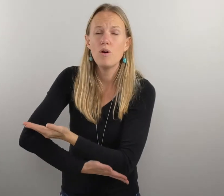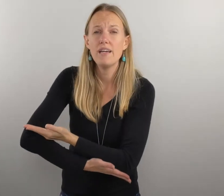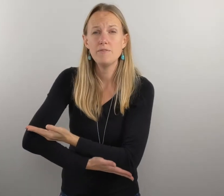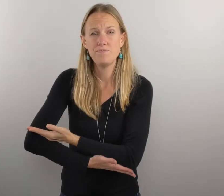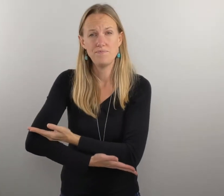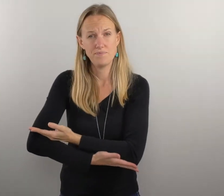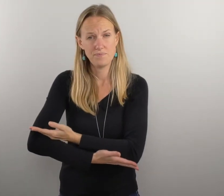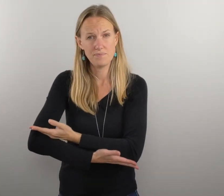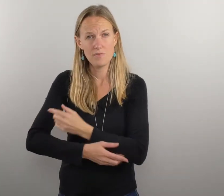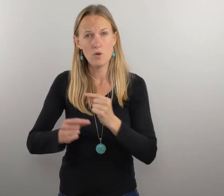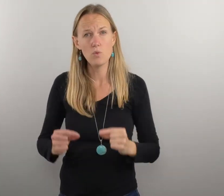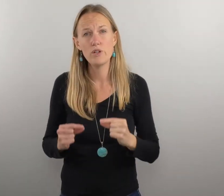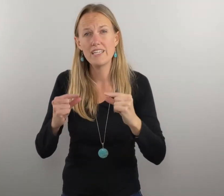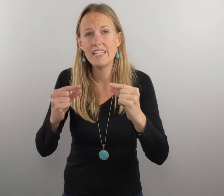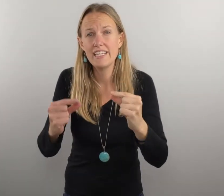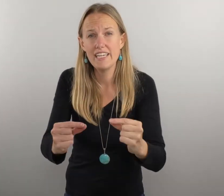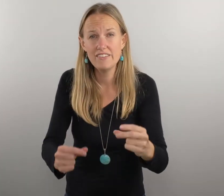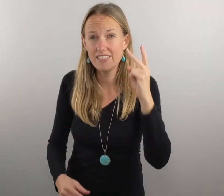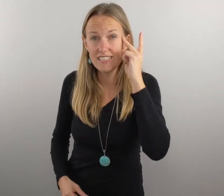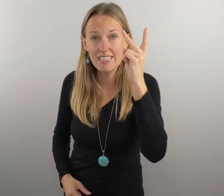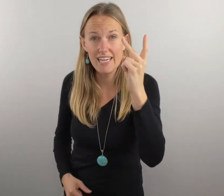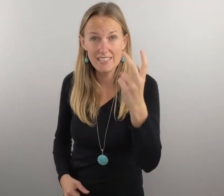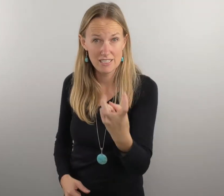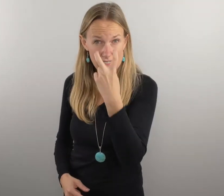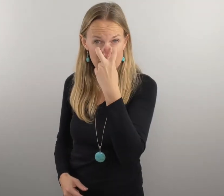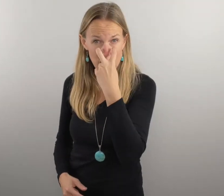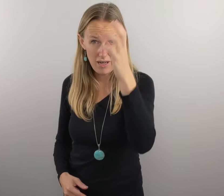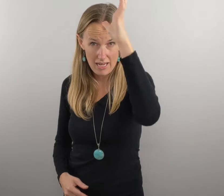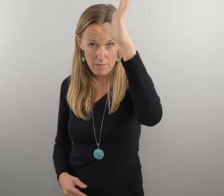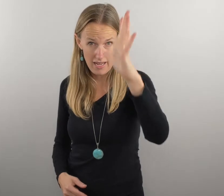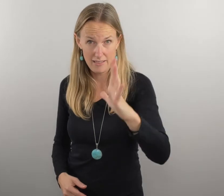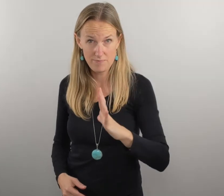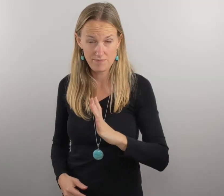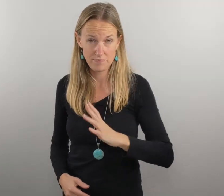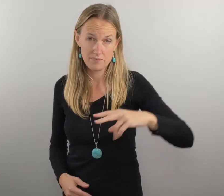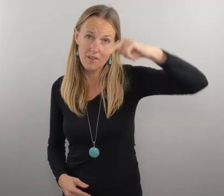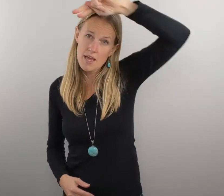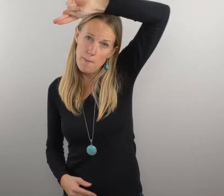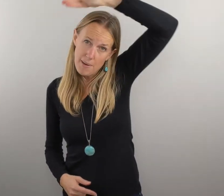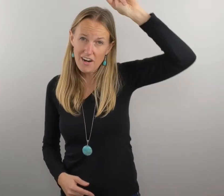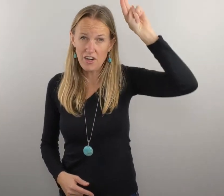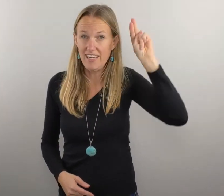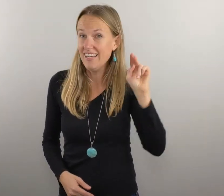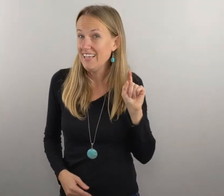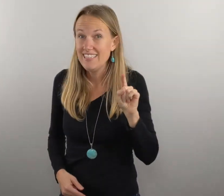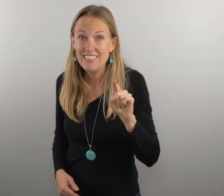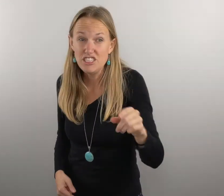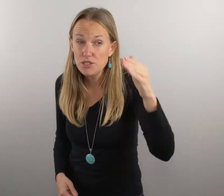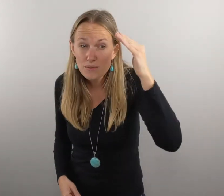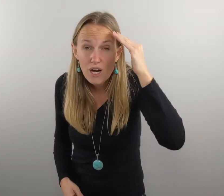boy would give sight to a blind man? Mary, did you